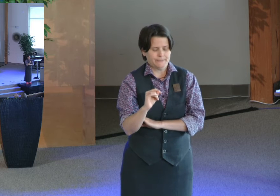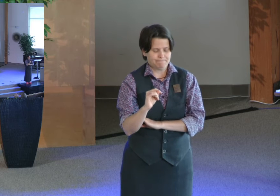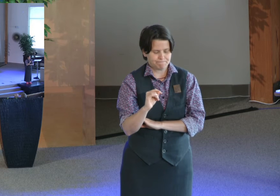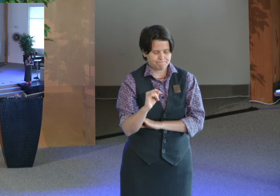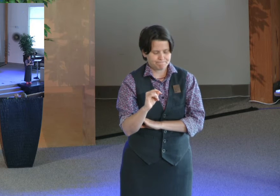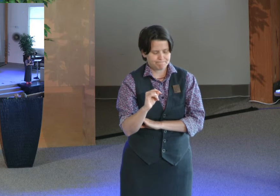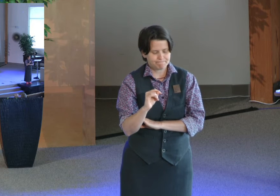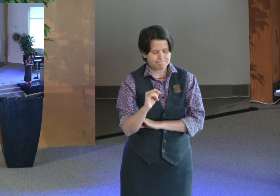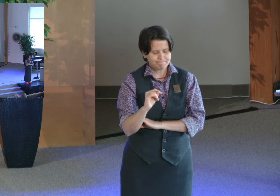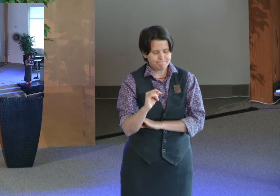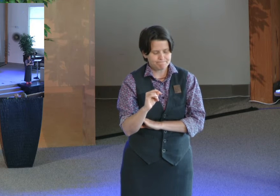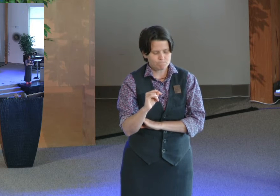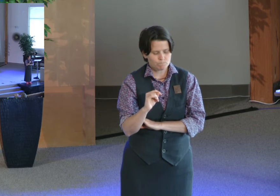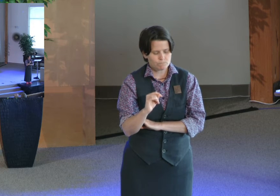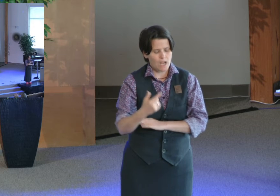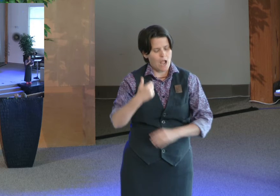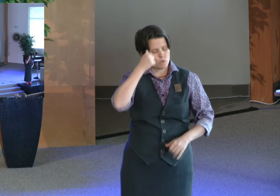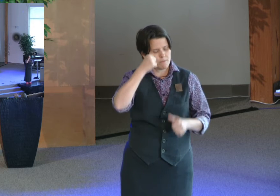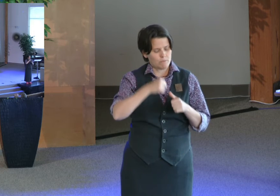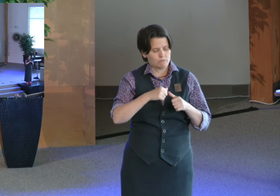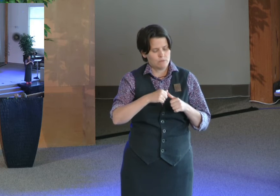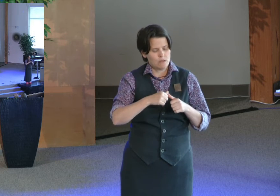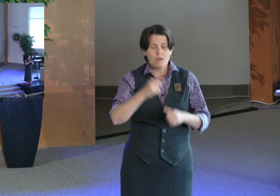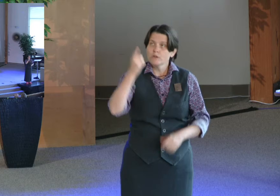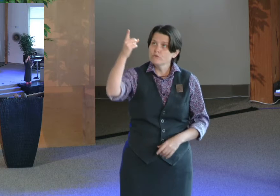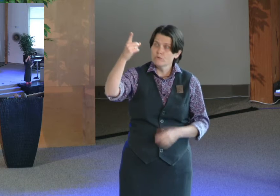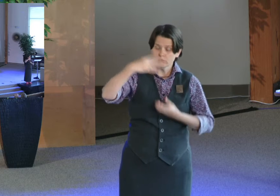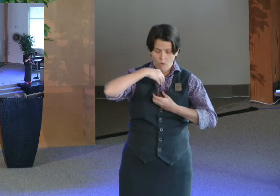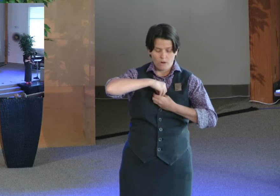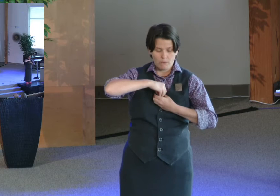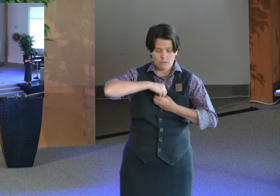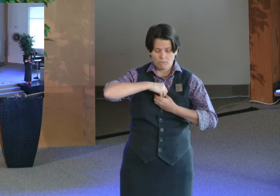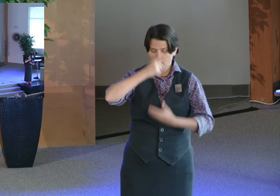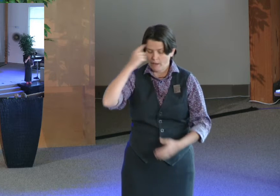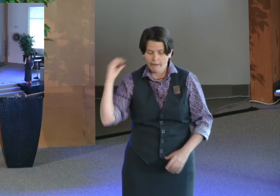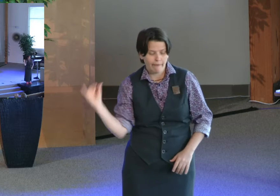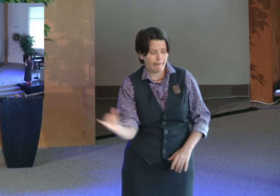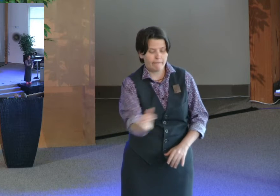infinite, eternal, powerful, wonderful,